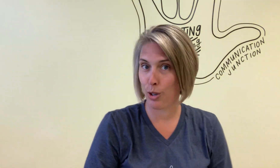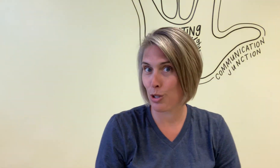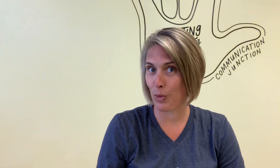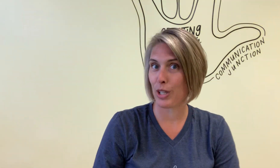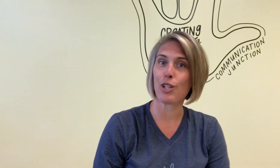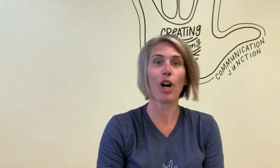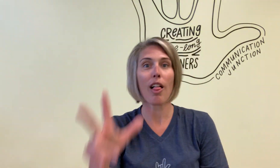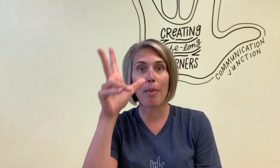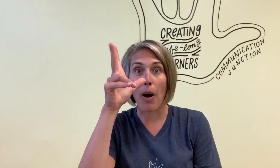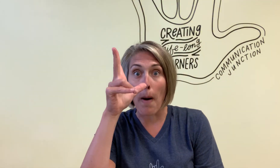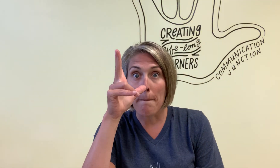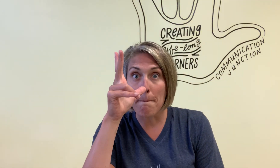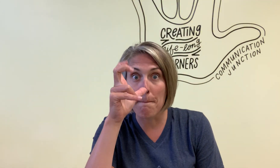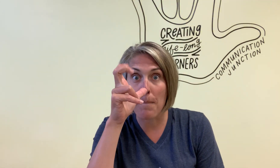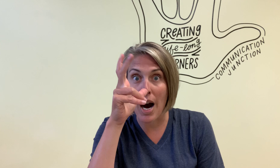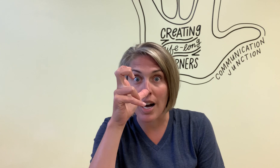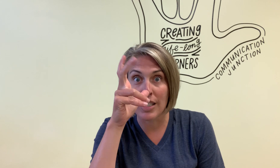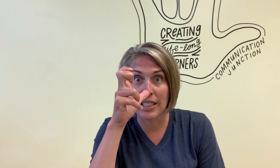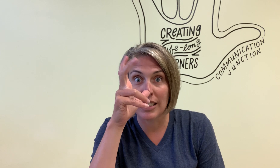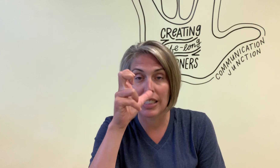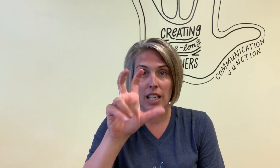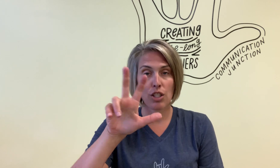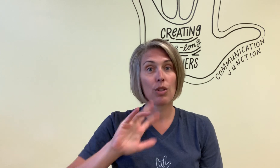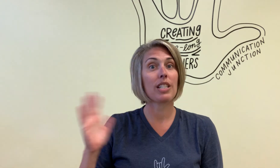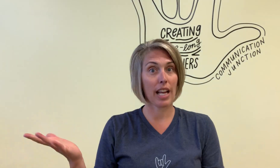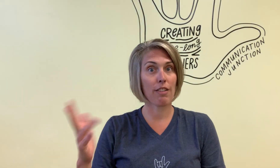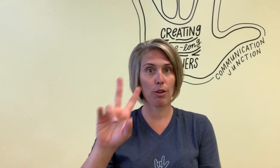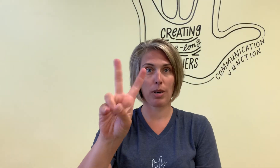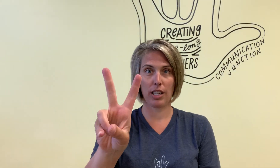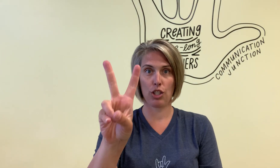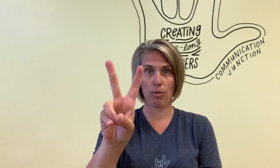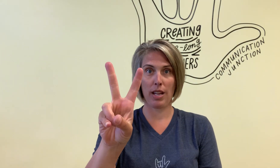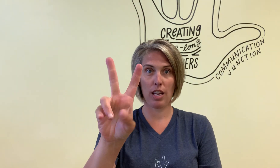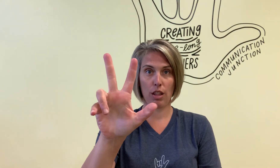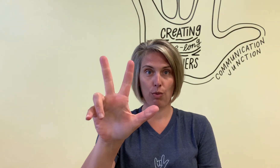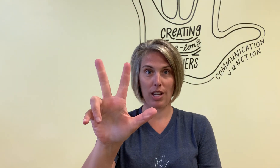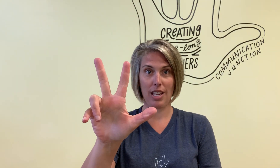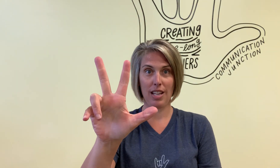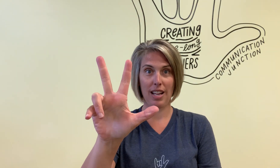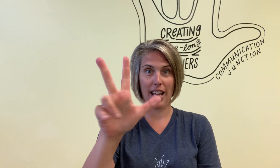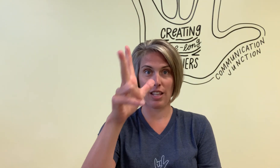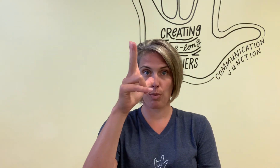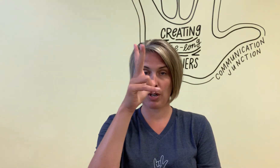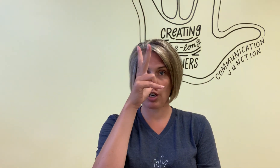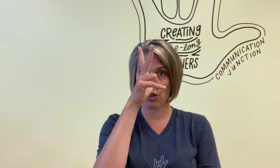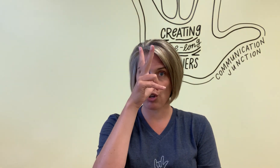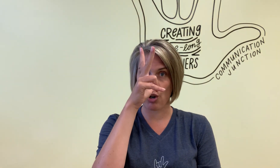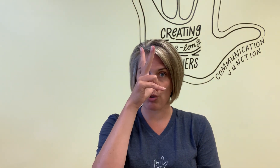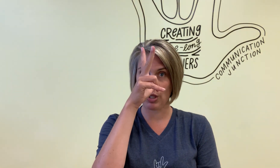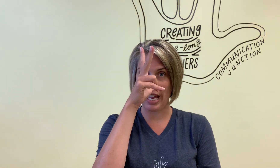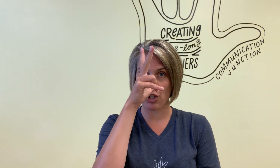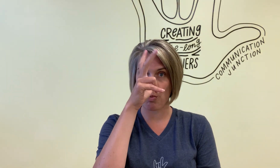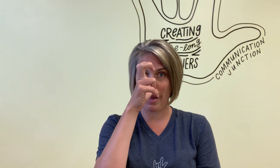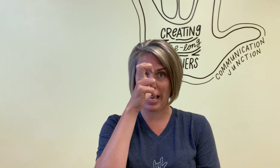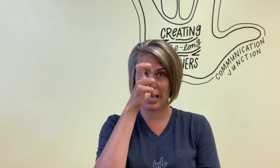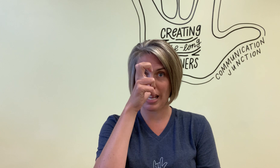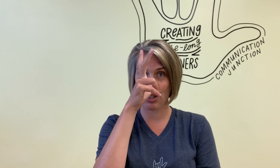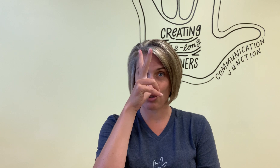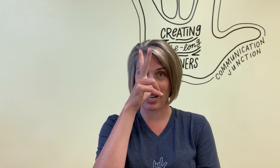you we're going to talk all about bugs. So the sign for bug is you make a 3 and then you put it on your nose and you bend and straighten